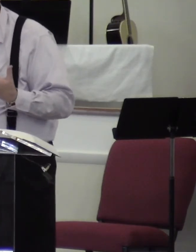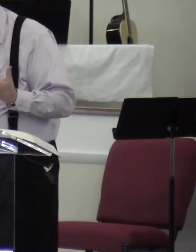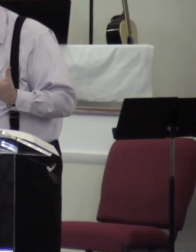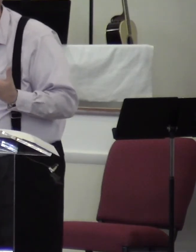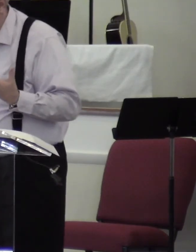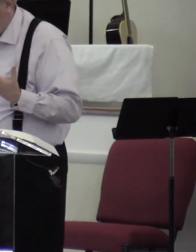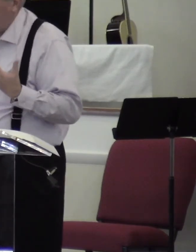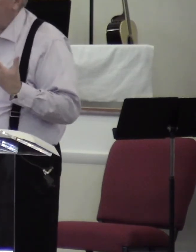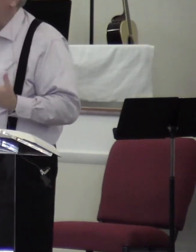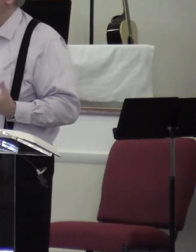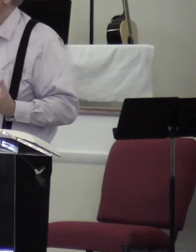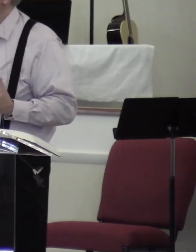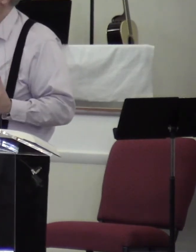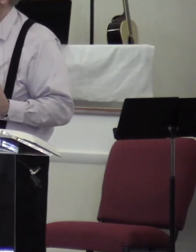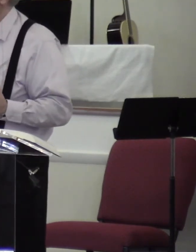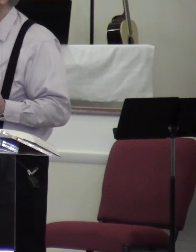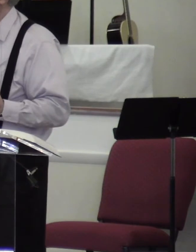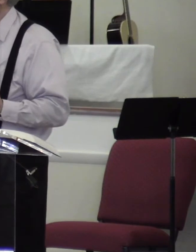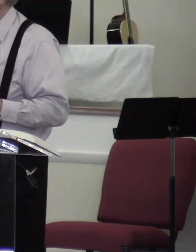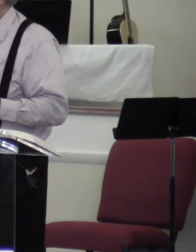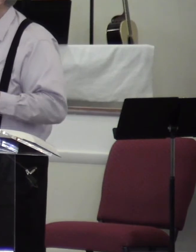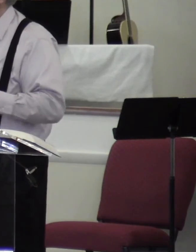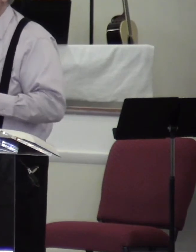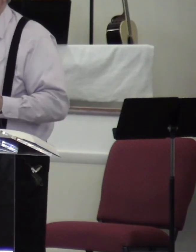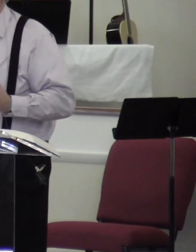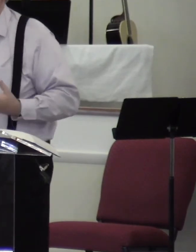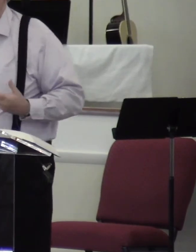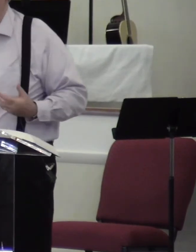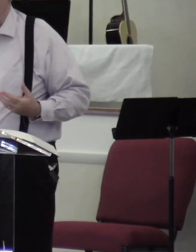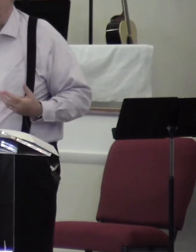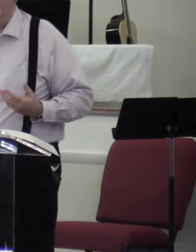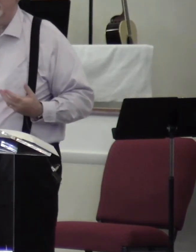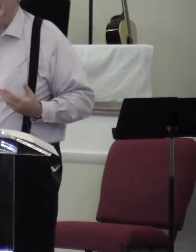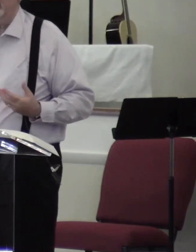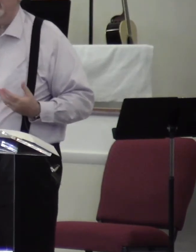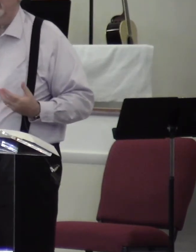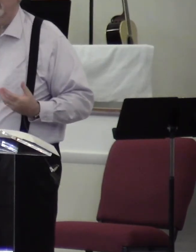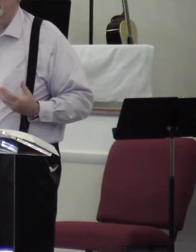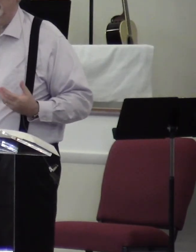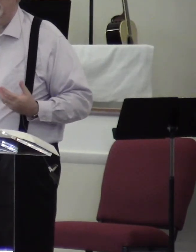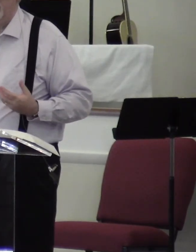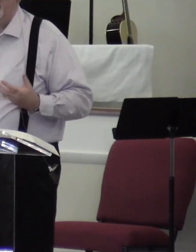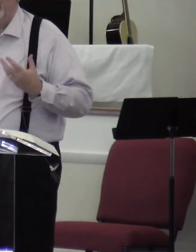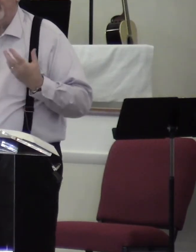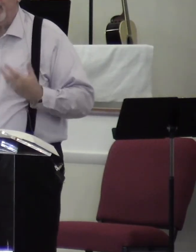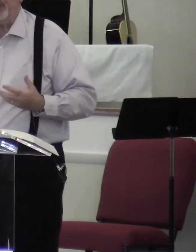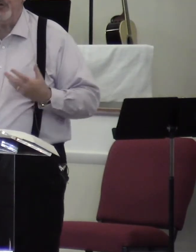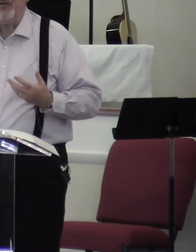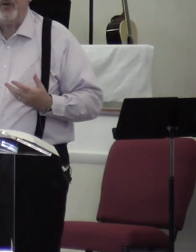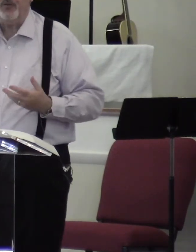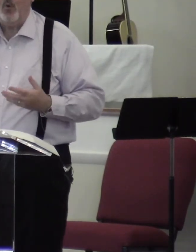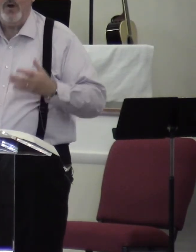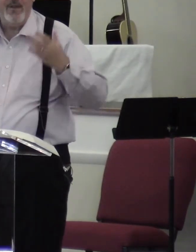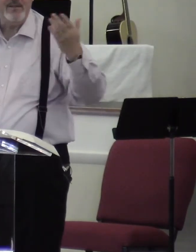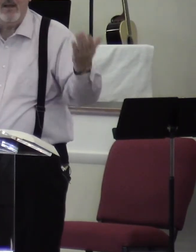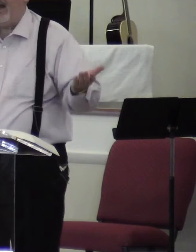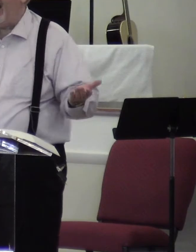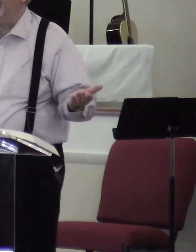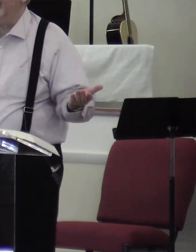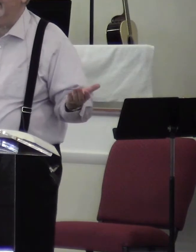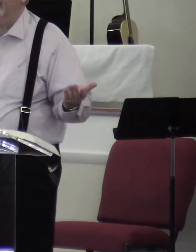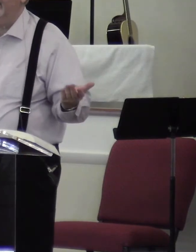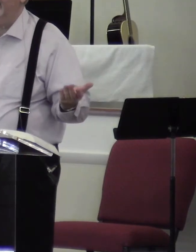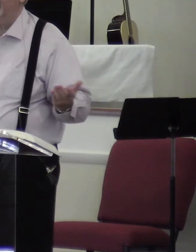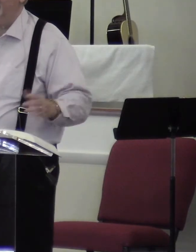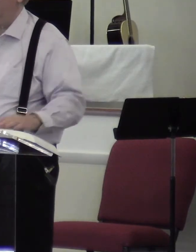us the church of the firstborn. The church of the firstborn. Now that's not